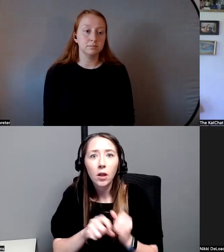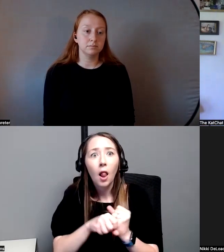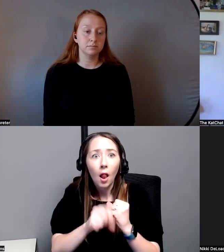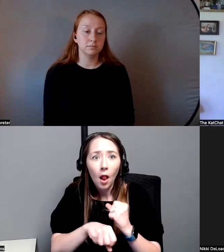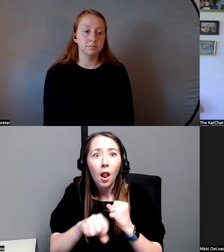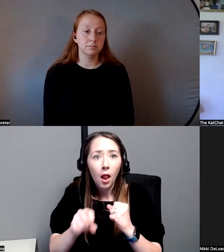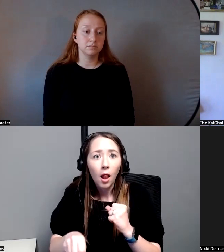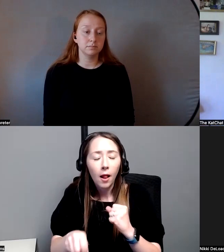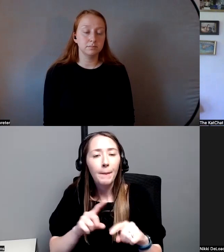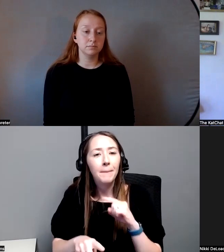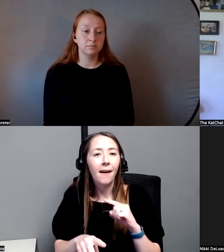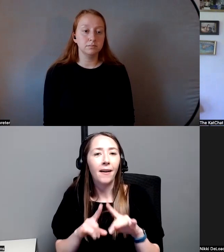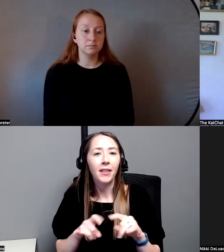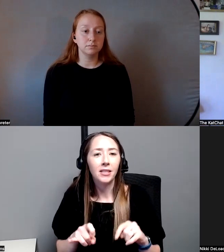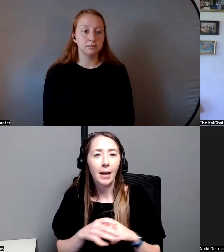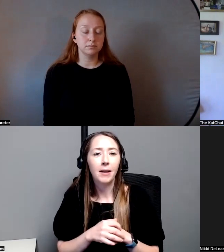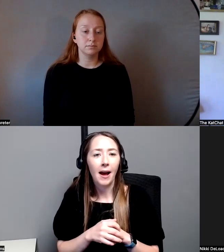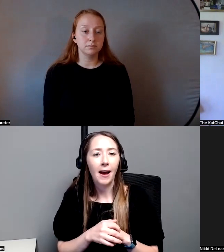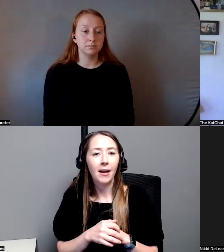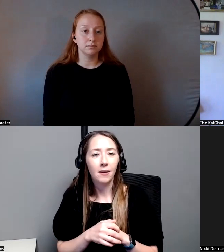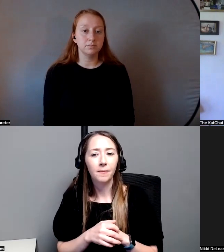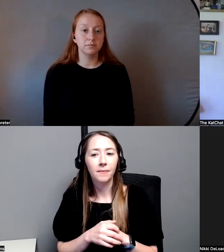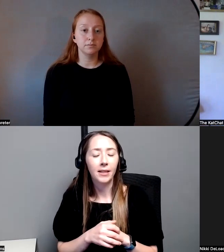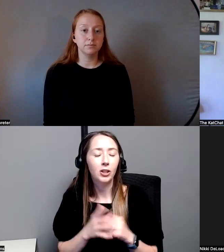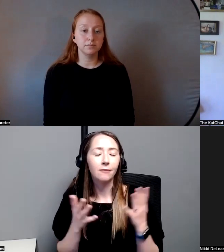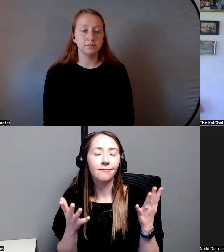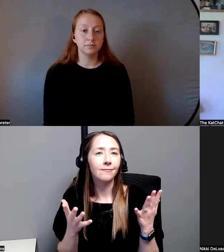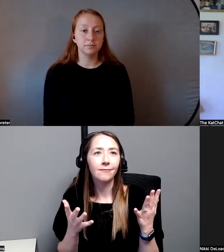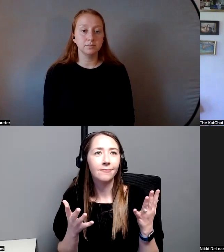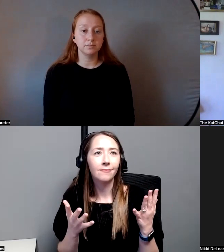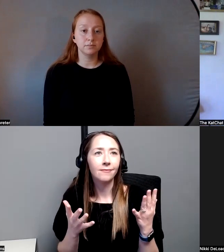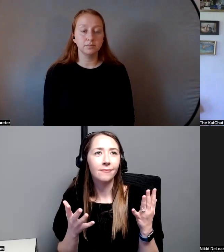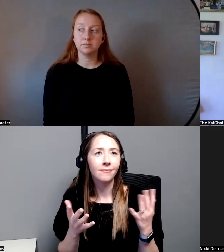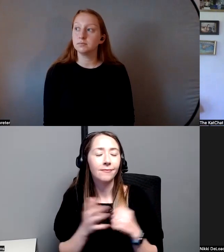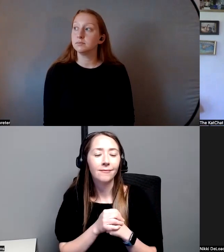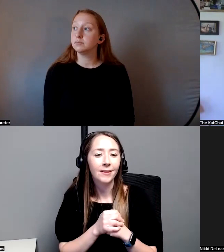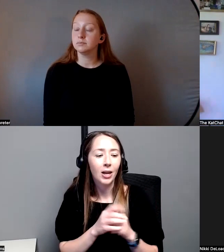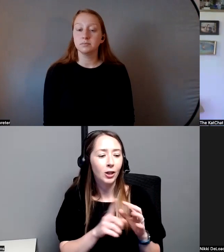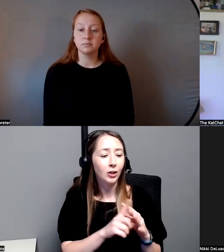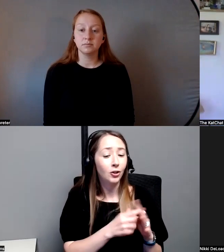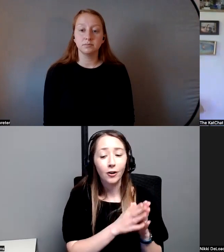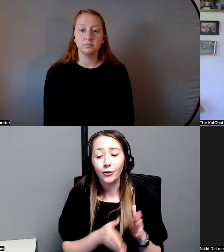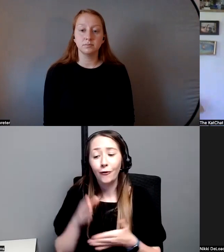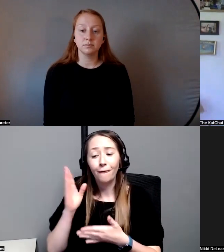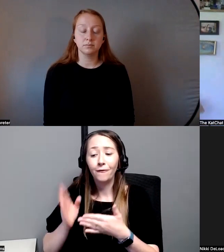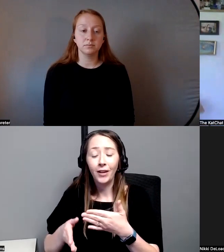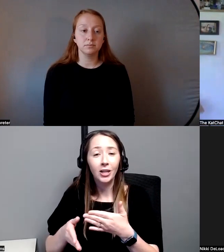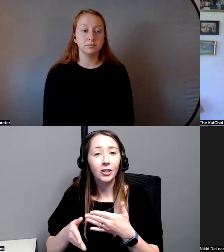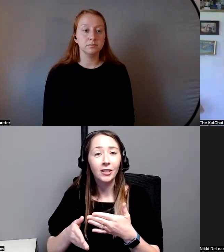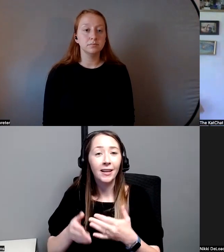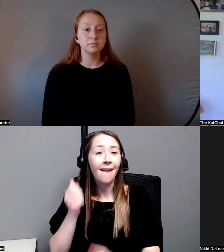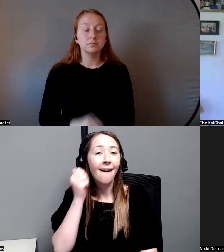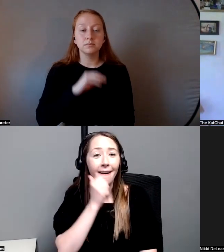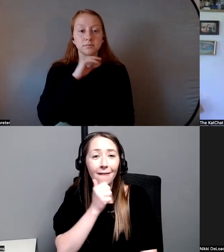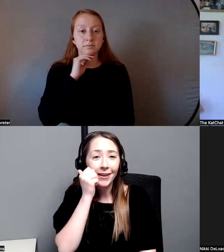but it is just, it is from start to finish every single